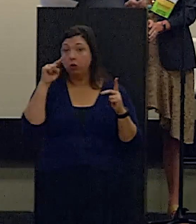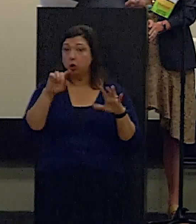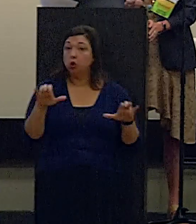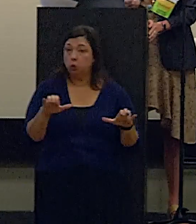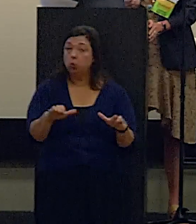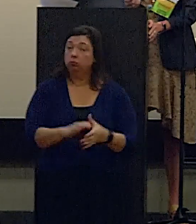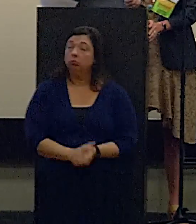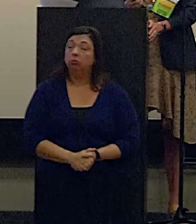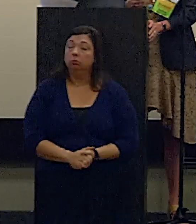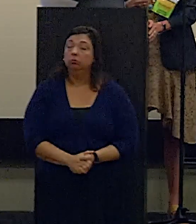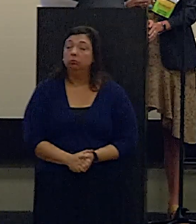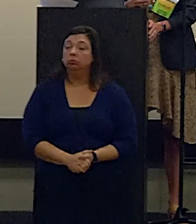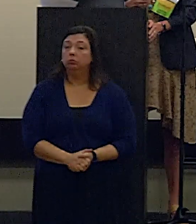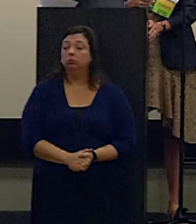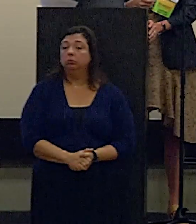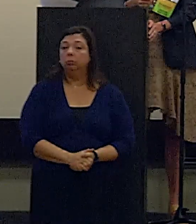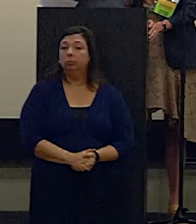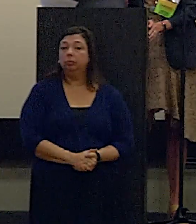do.